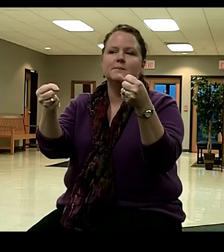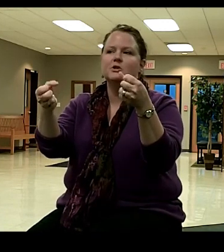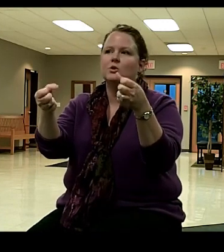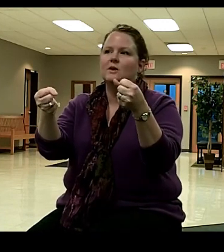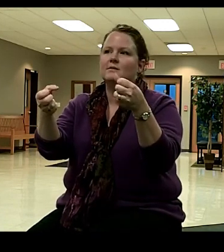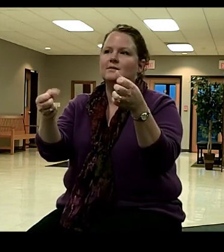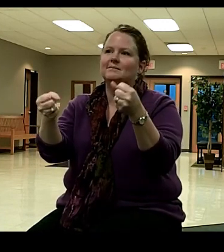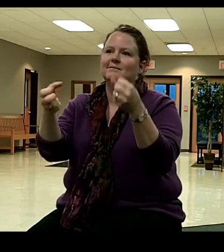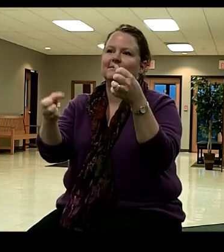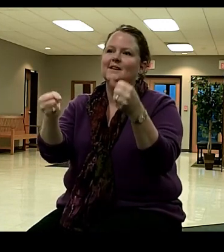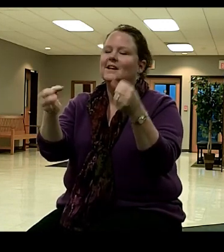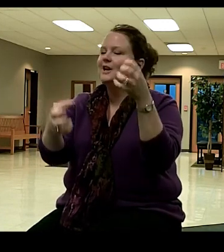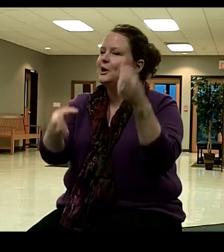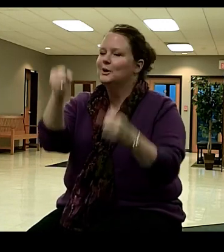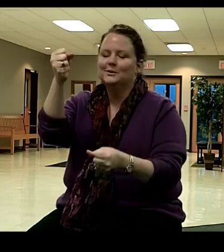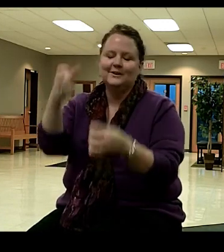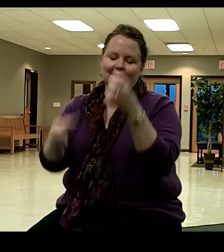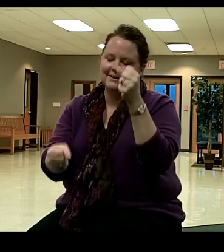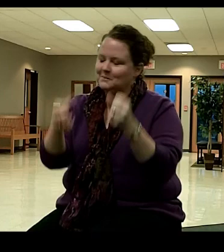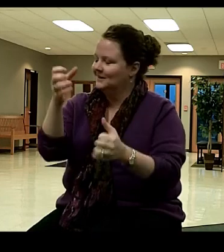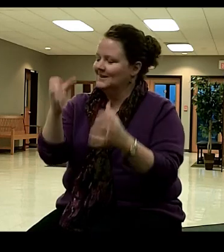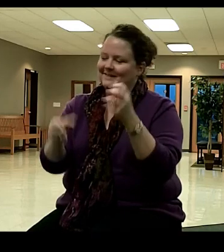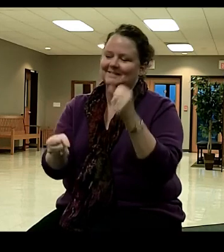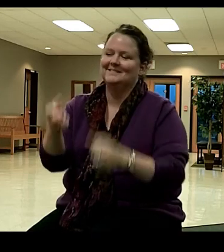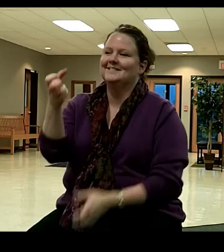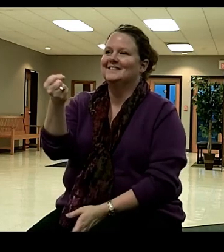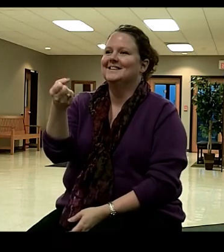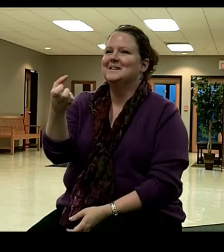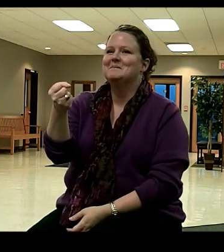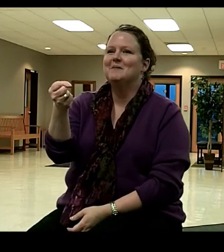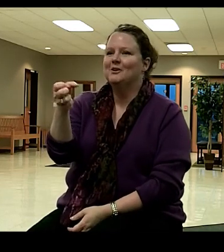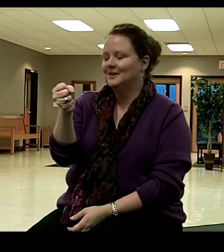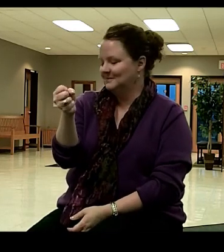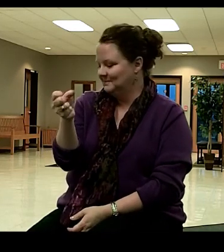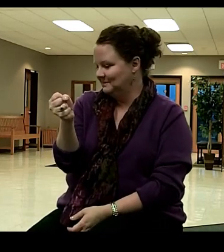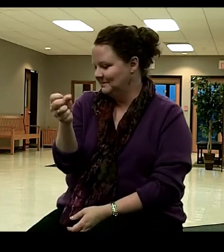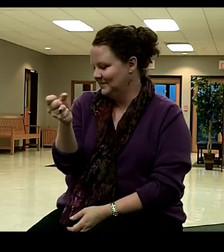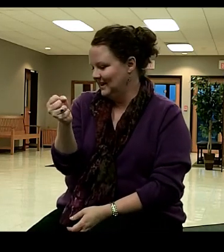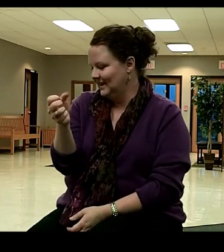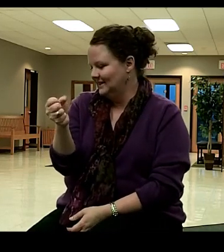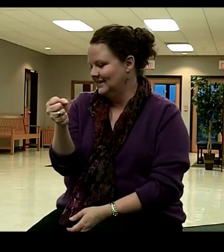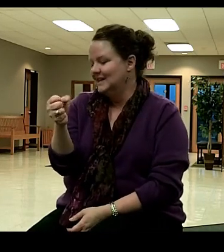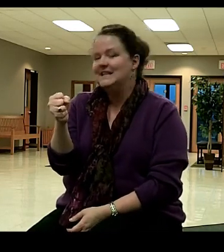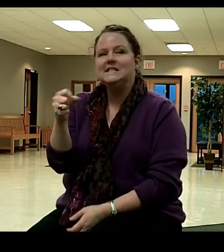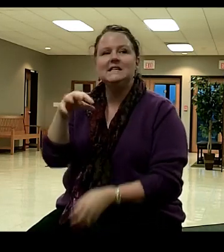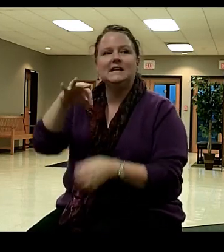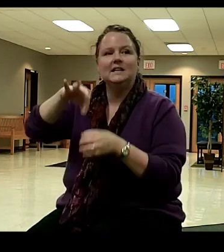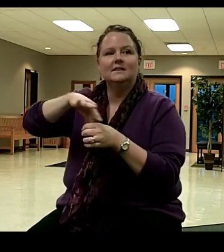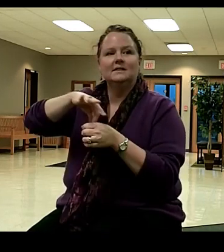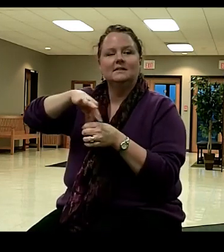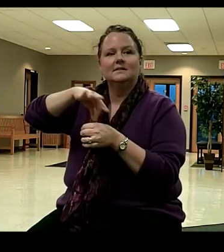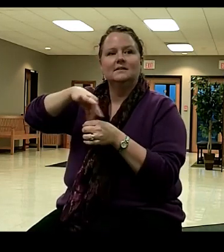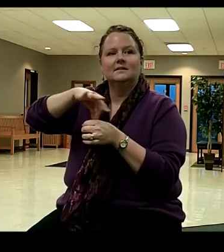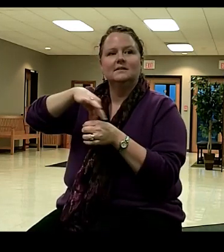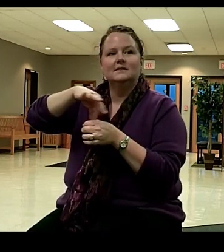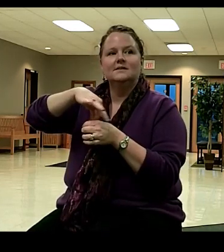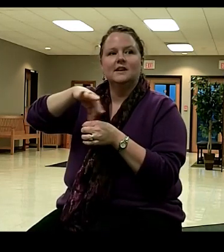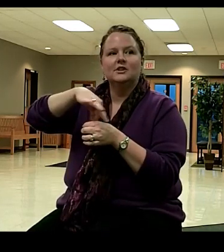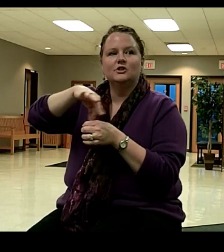been shortened. No, you don't have to pull it down. Milk. Okay. Tea. Like you're